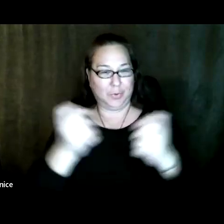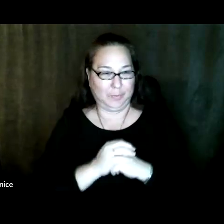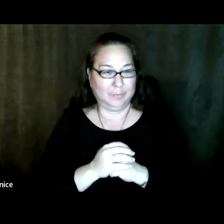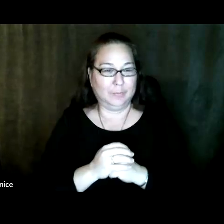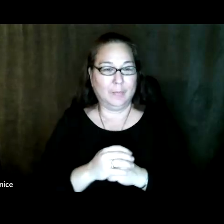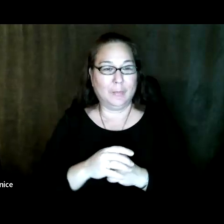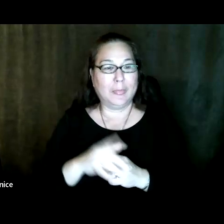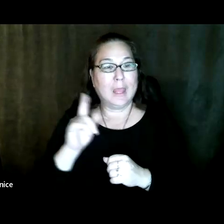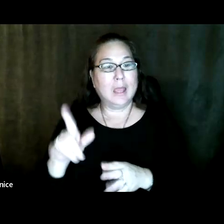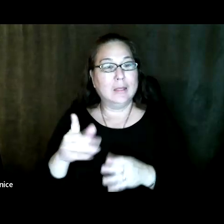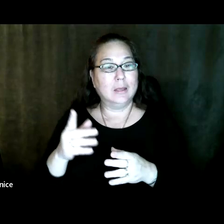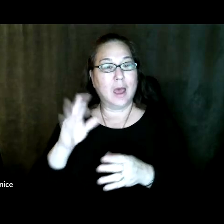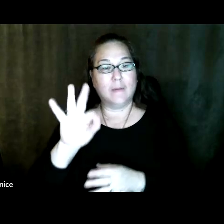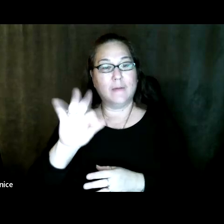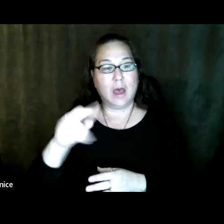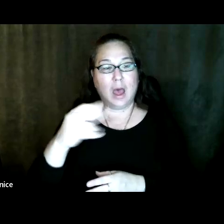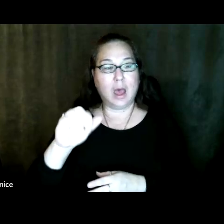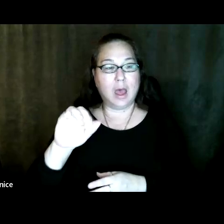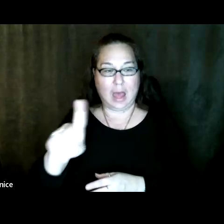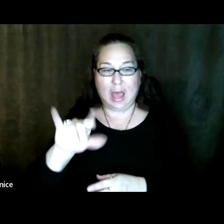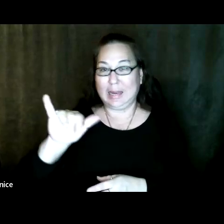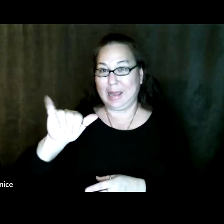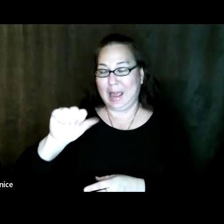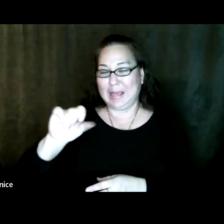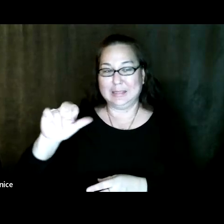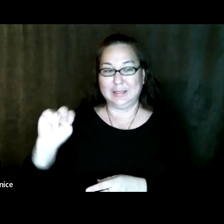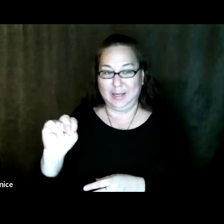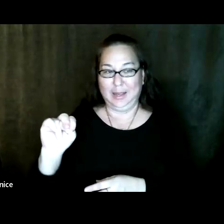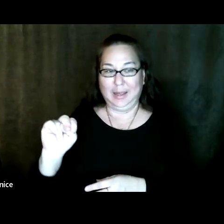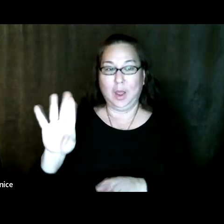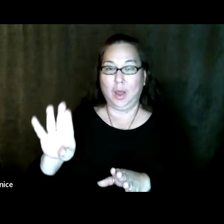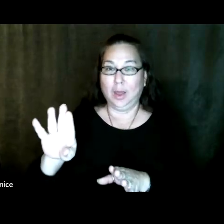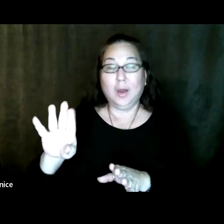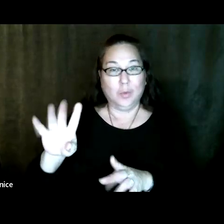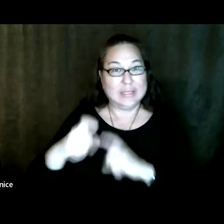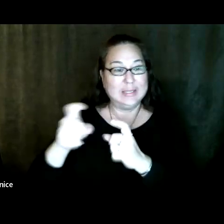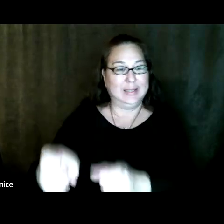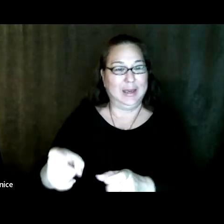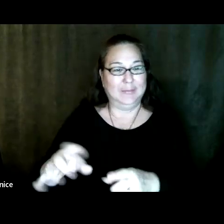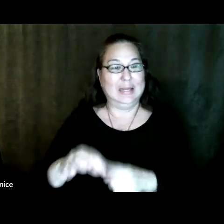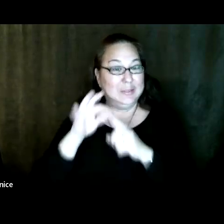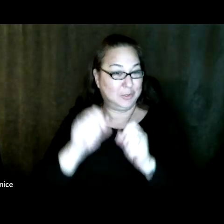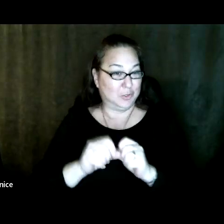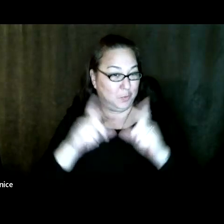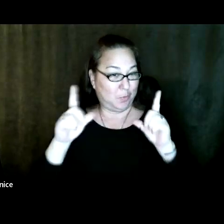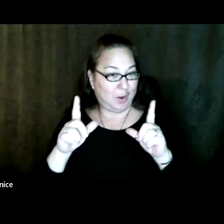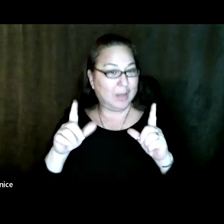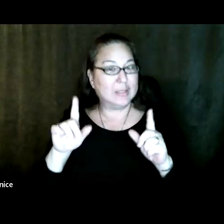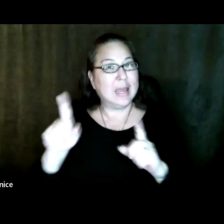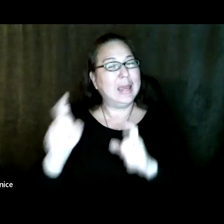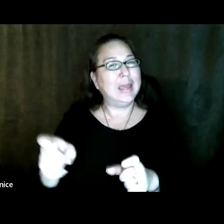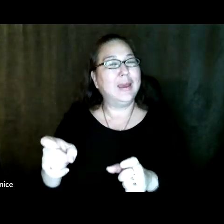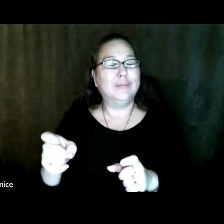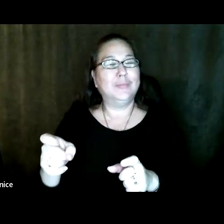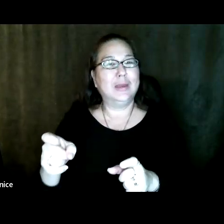special surprise. He got a flight simulator of his own that he can use to practice in pursuit of his dream to becoming